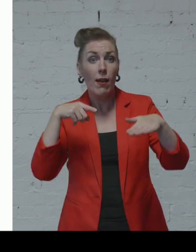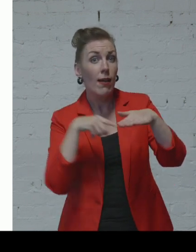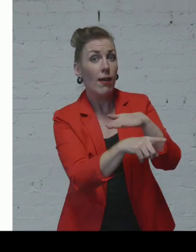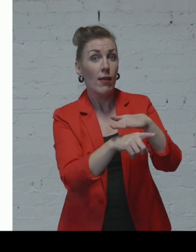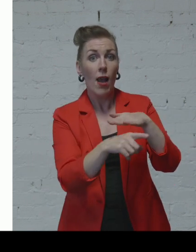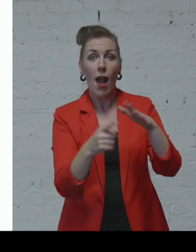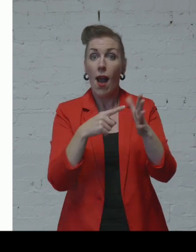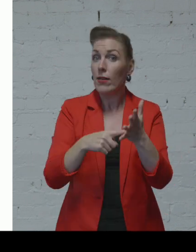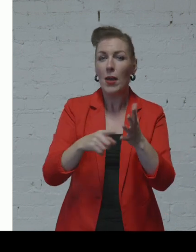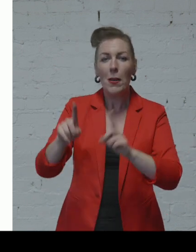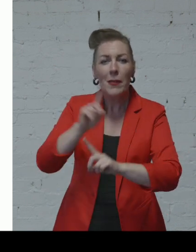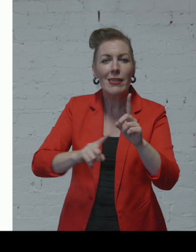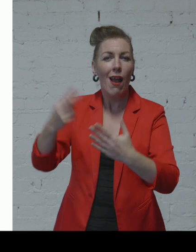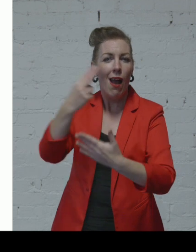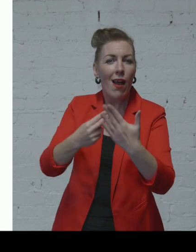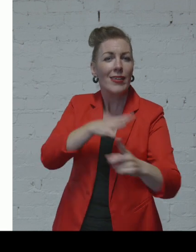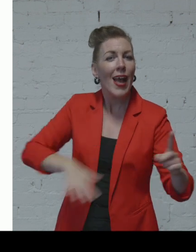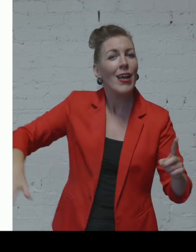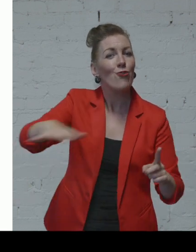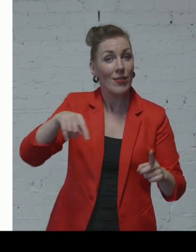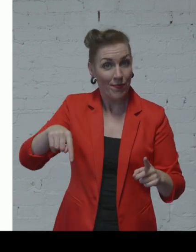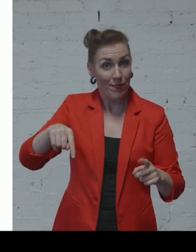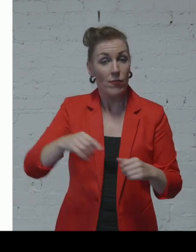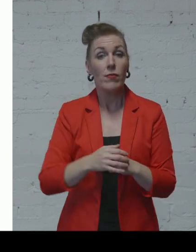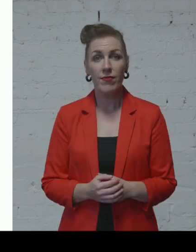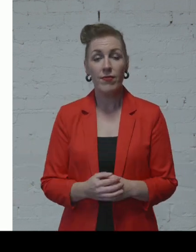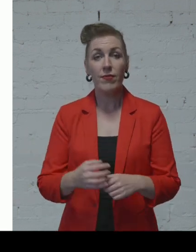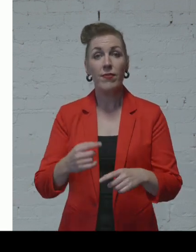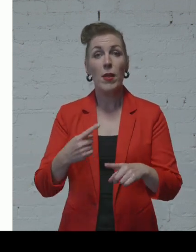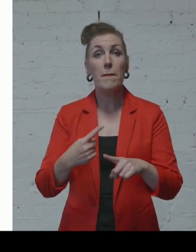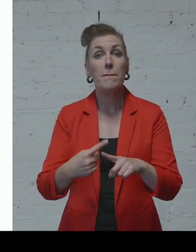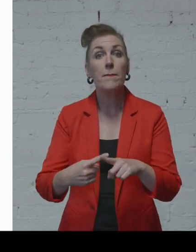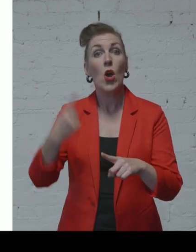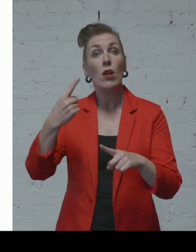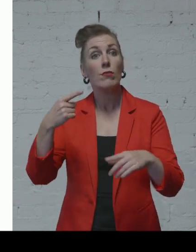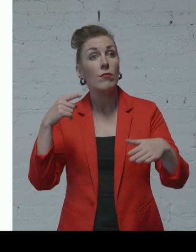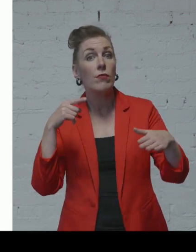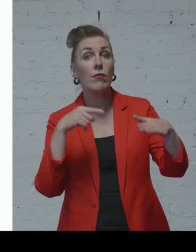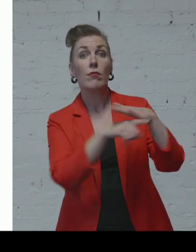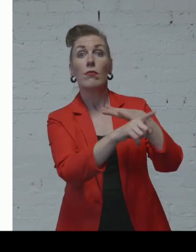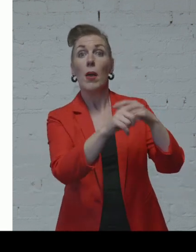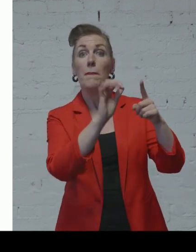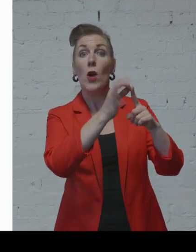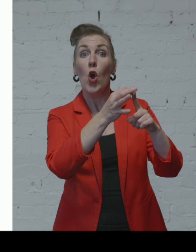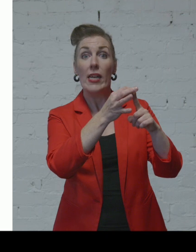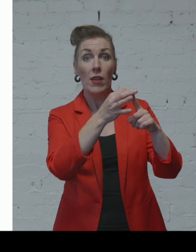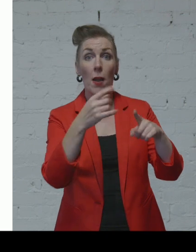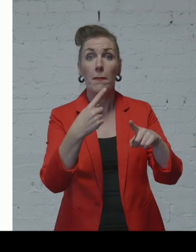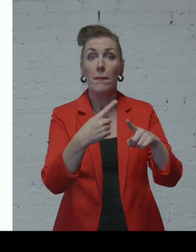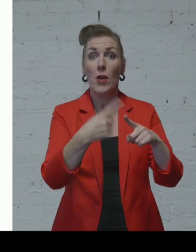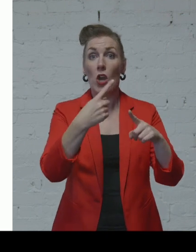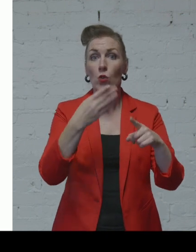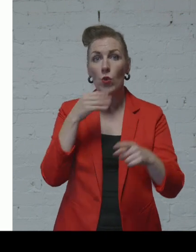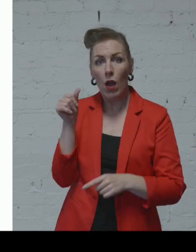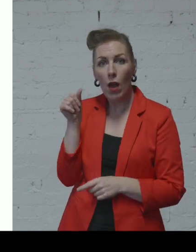On the first floor, the emergency exits are in the multi-purpose area. There is an emergency refuge point and an emergency